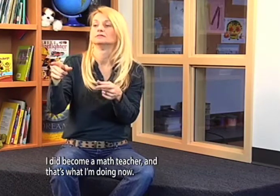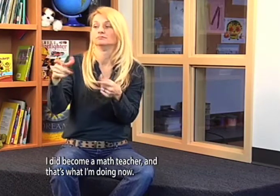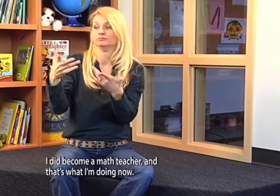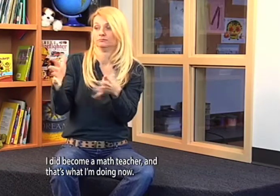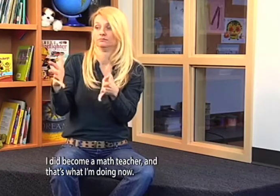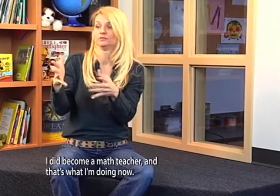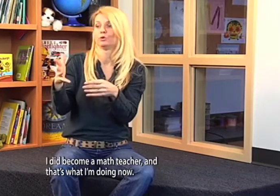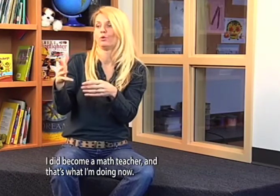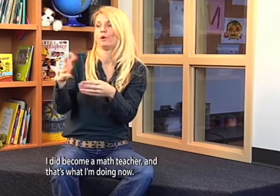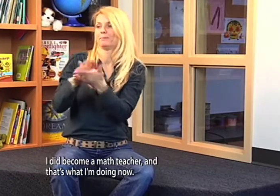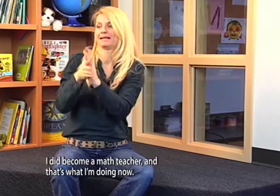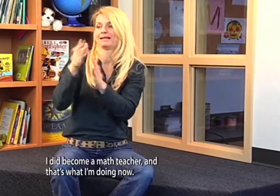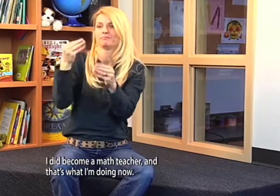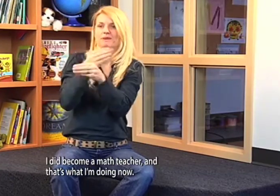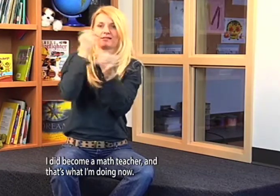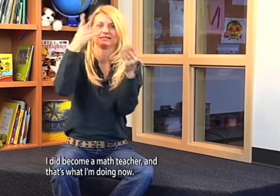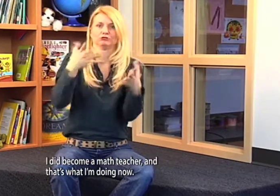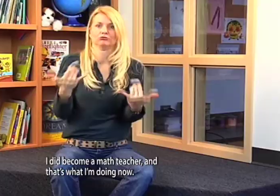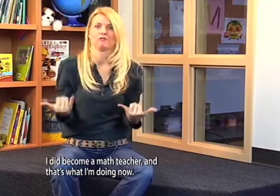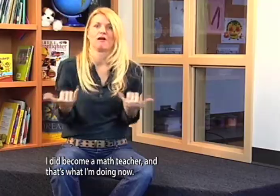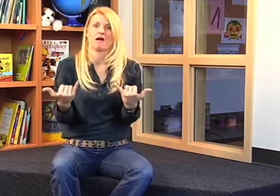I did become a math teacher, and that's what I'm doing now.